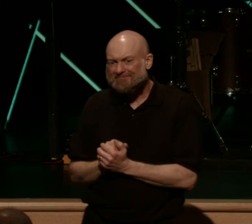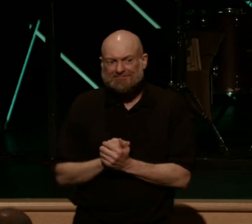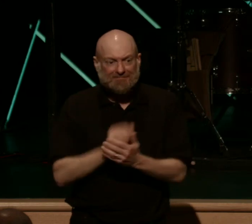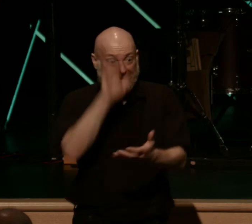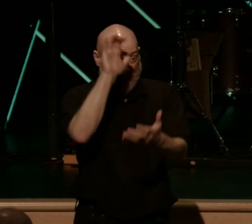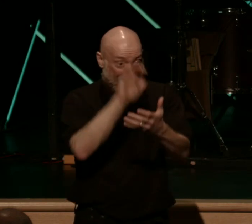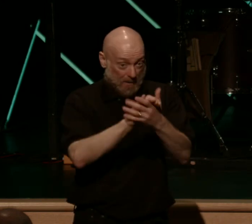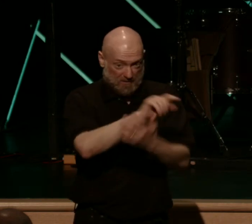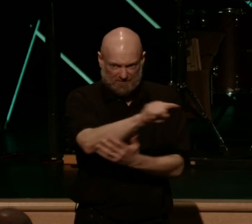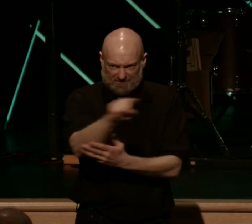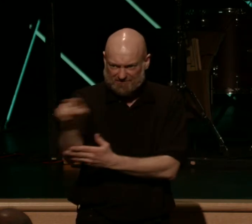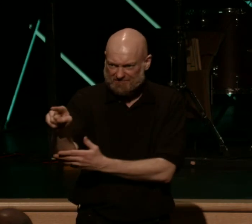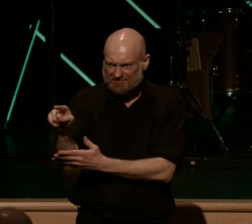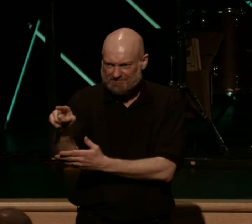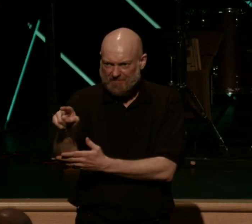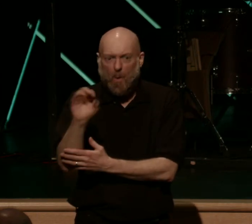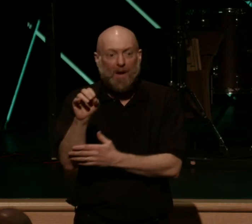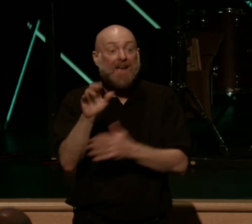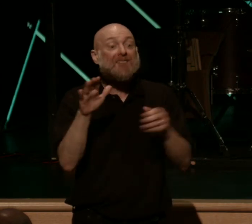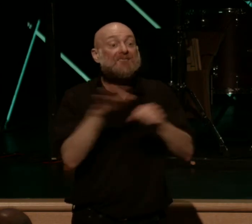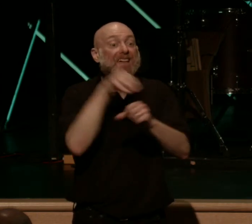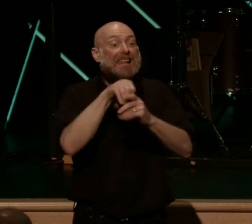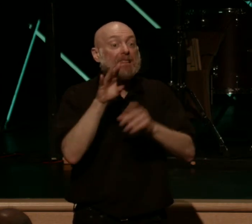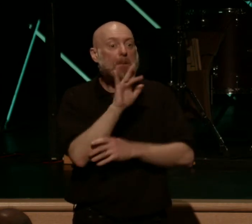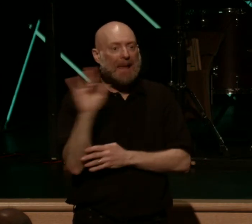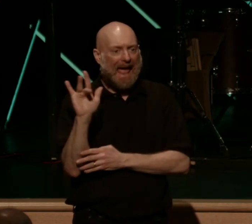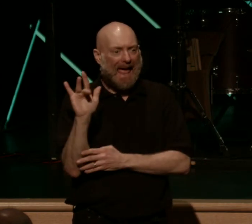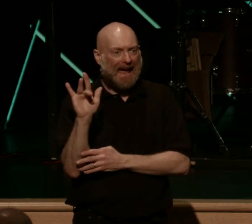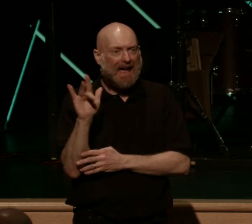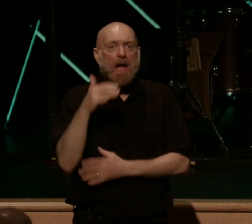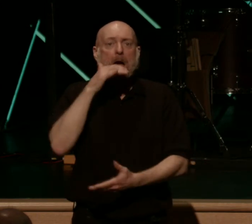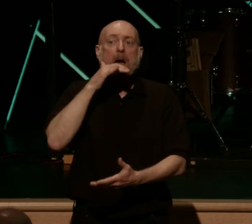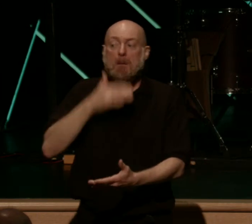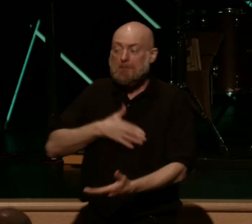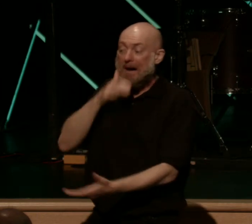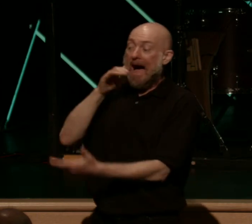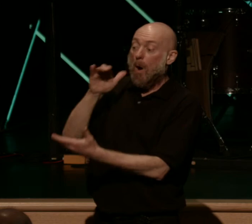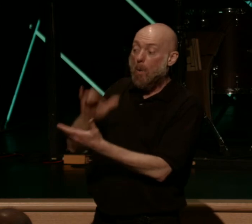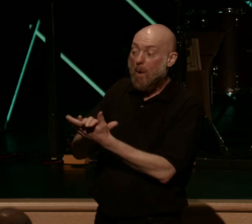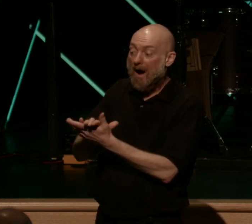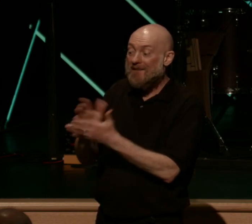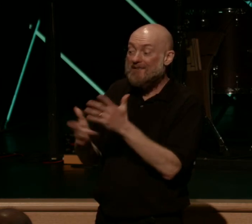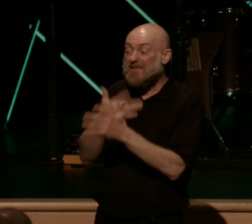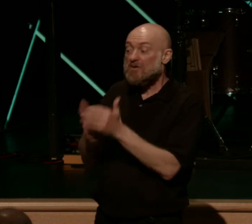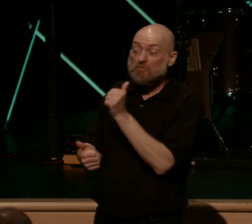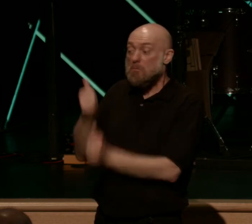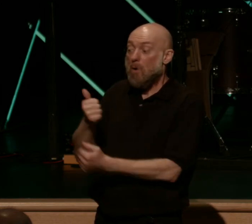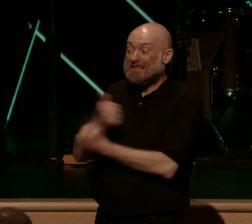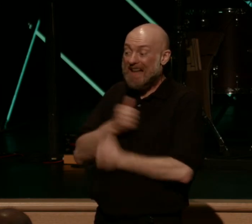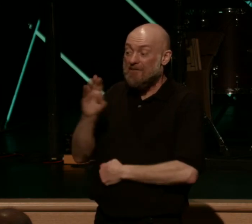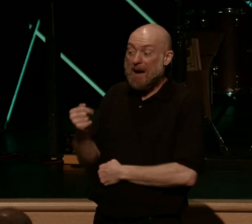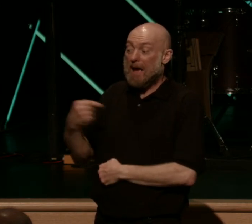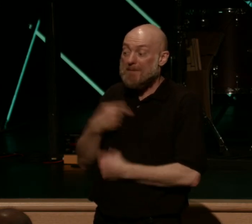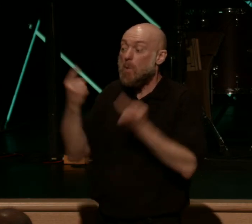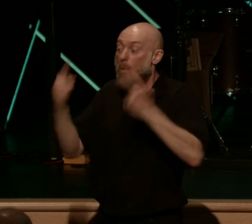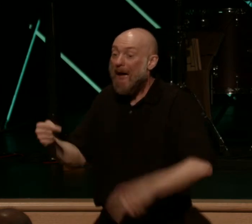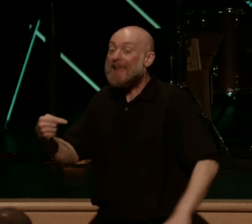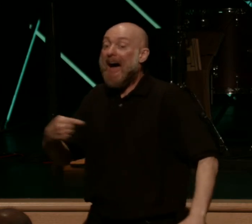Husbands, can you fill in this blank? My wife feels most loved by me when